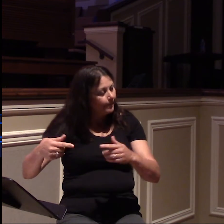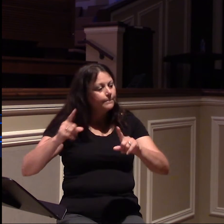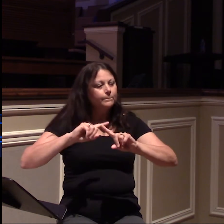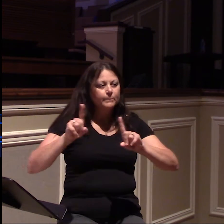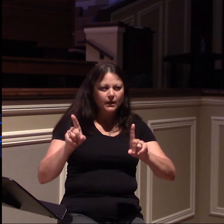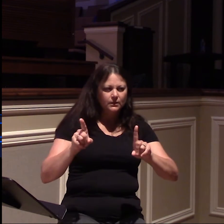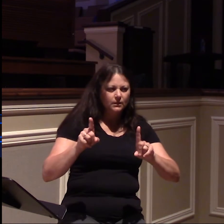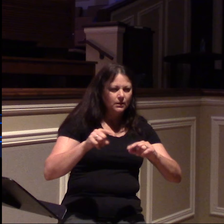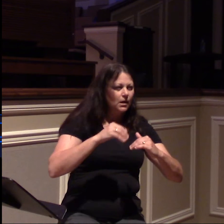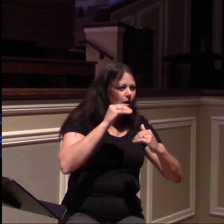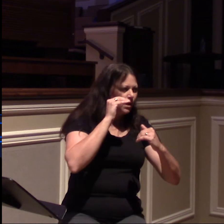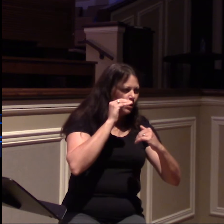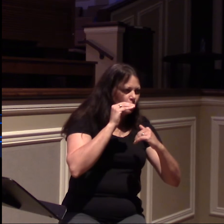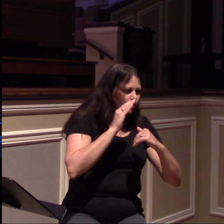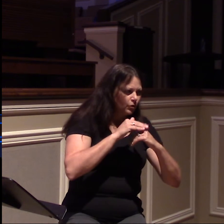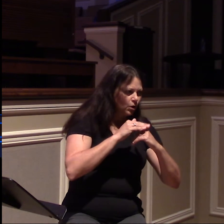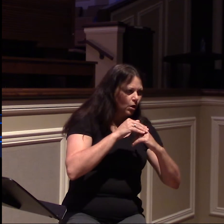call of a biblical worldview